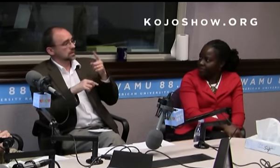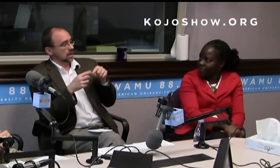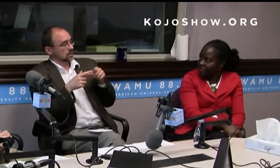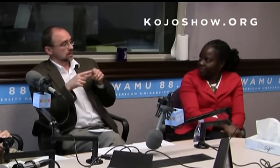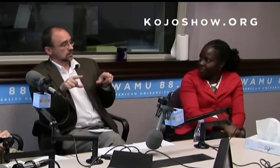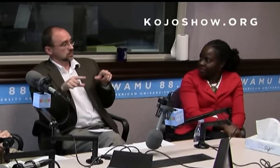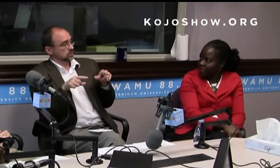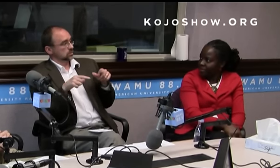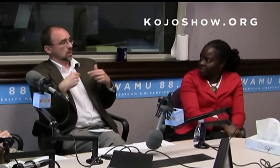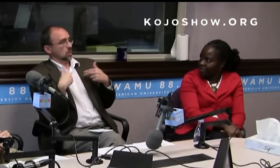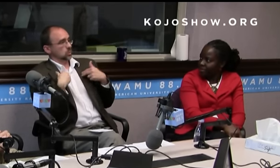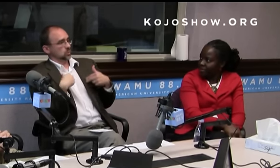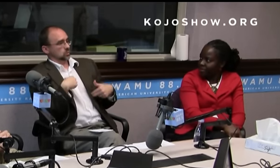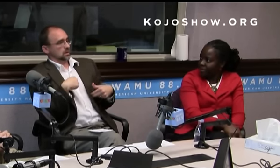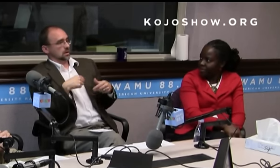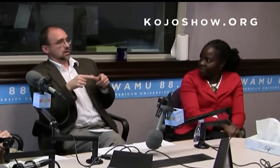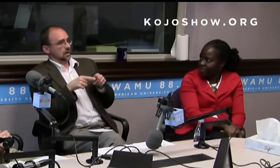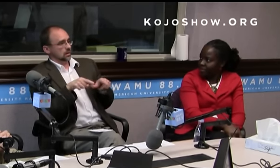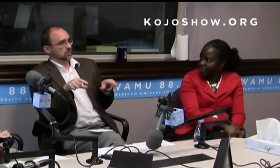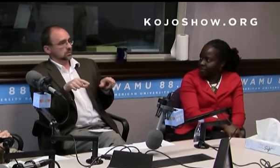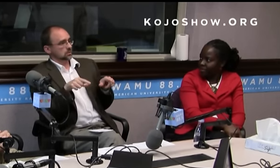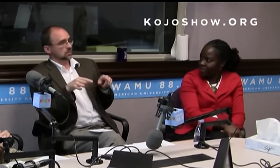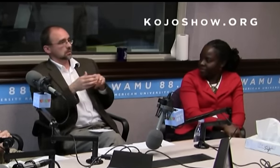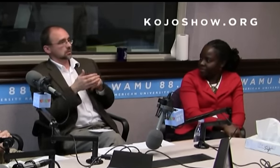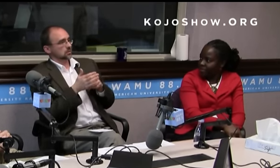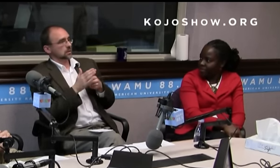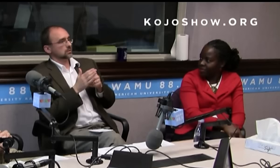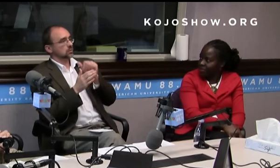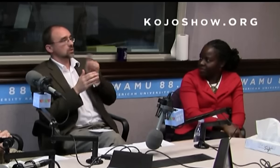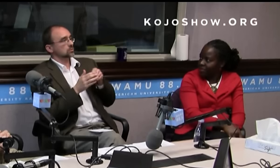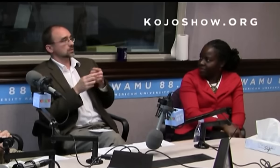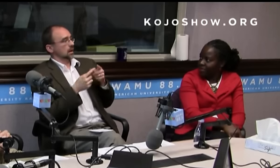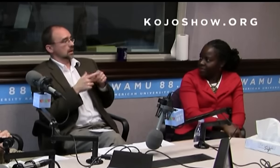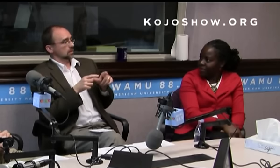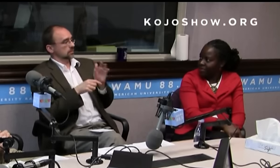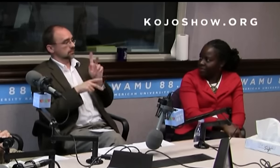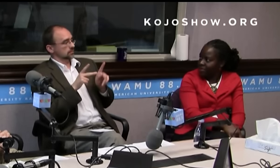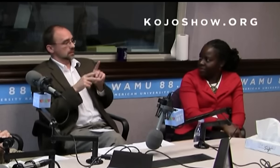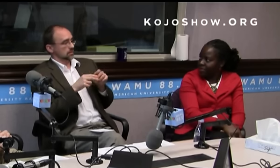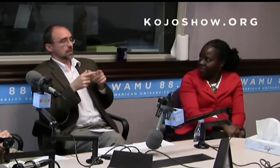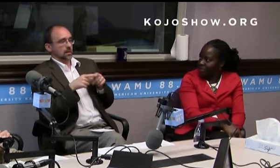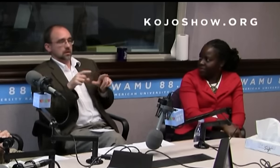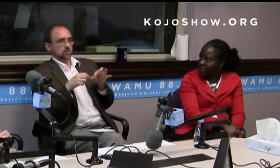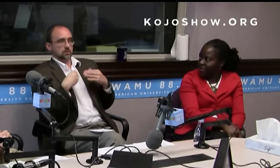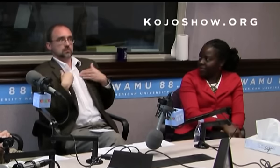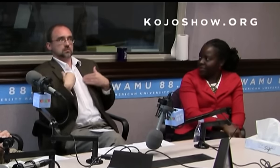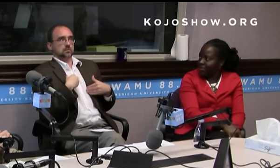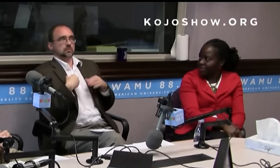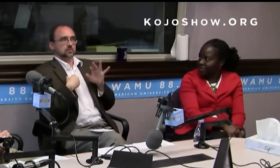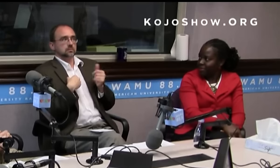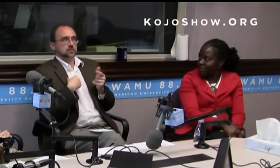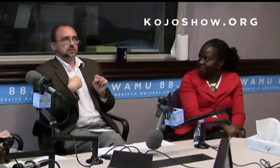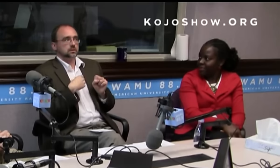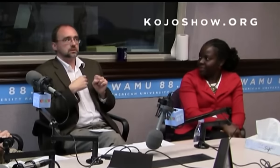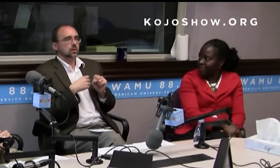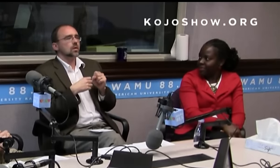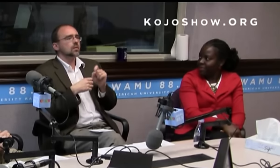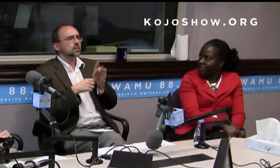I do think that it's very important to remember that sign languages are human languages. It's not just languages of deaf